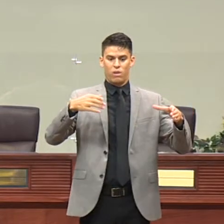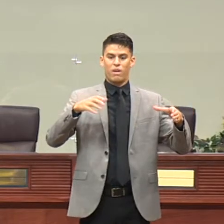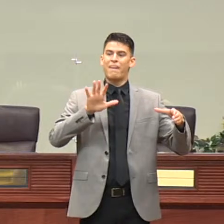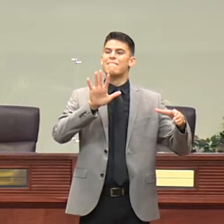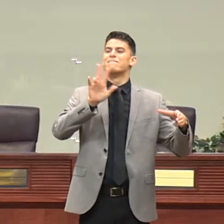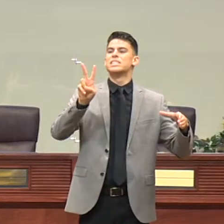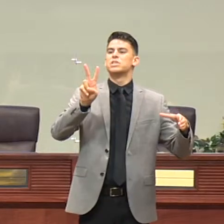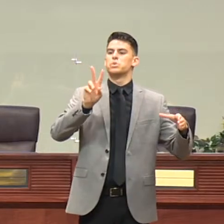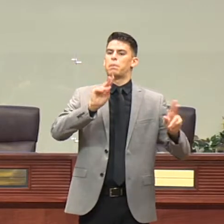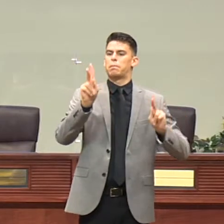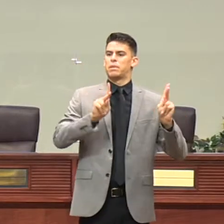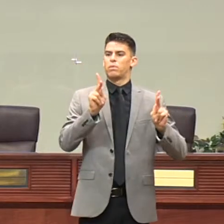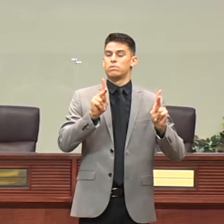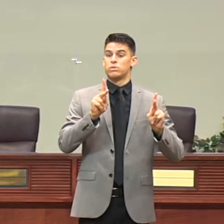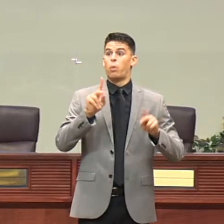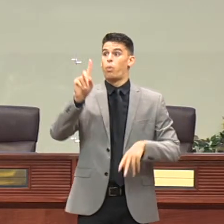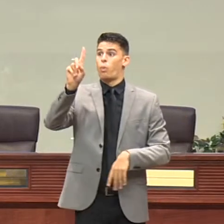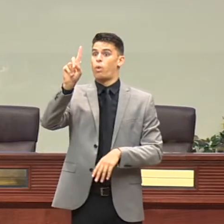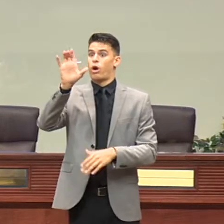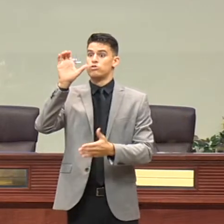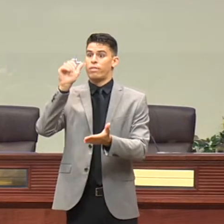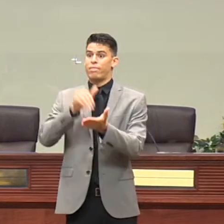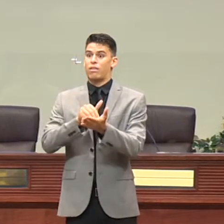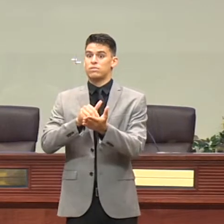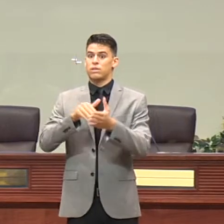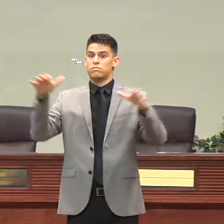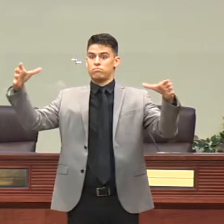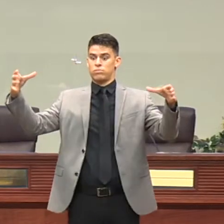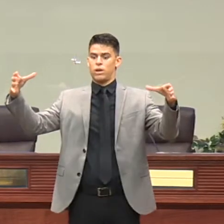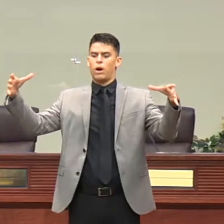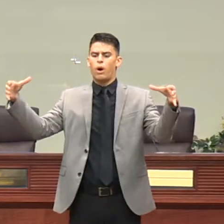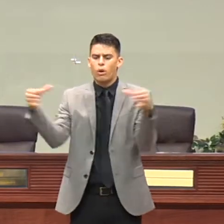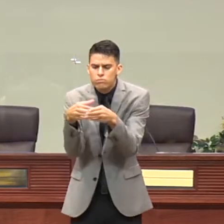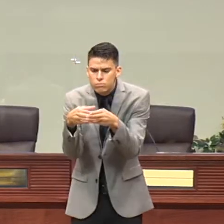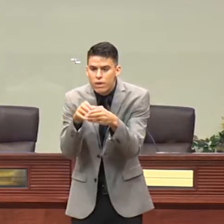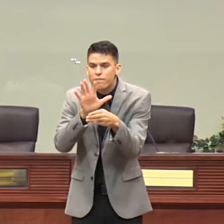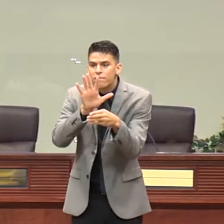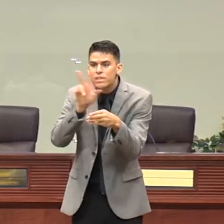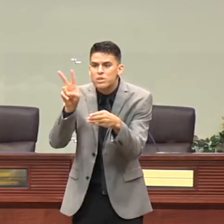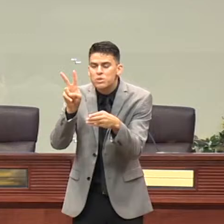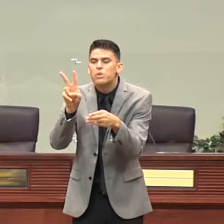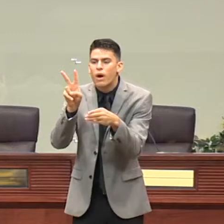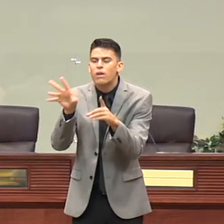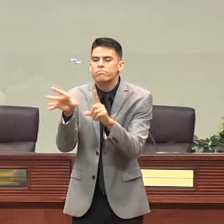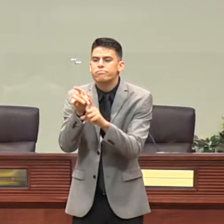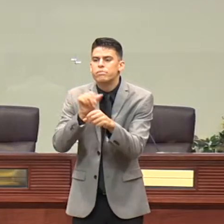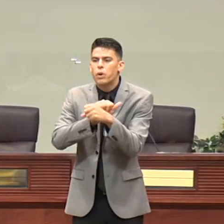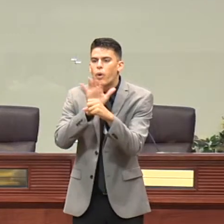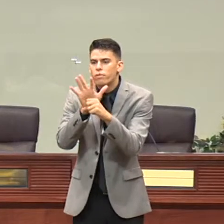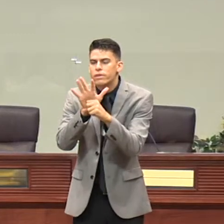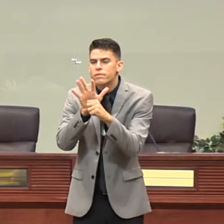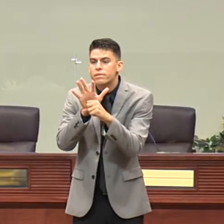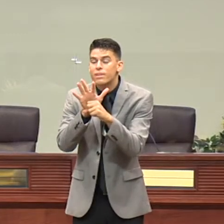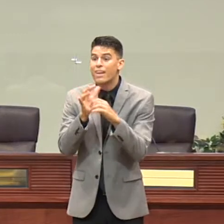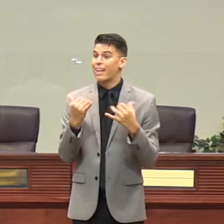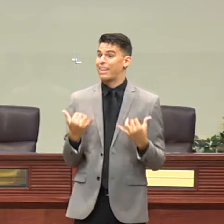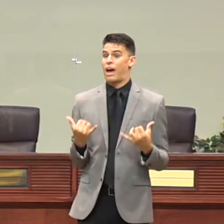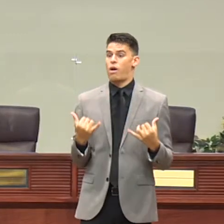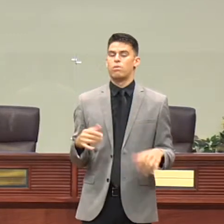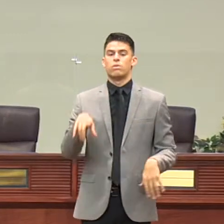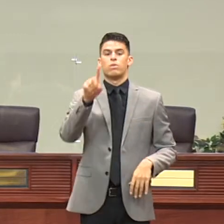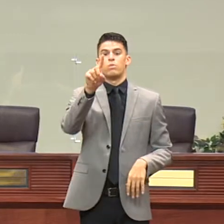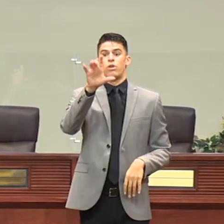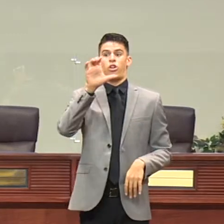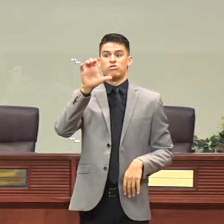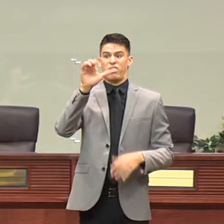52. 52 individuals per 100,000 were found to be positive in our community. Today